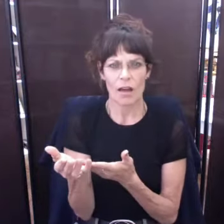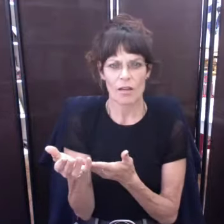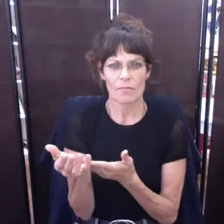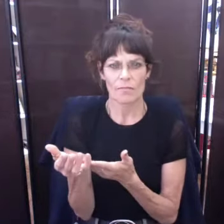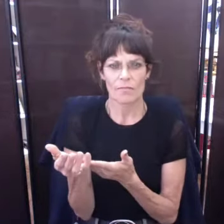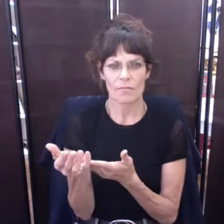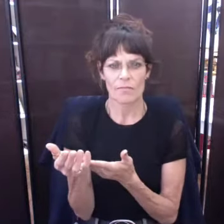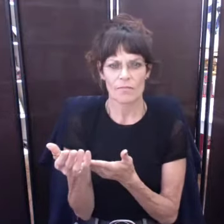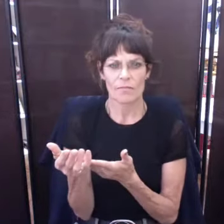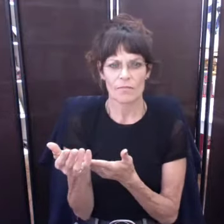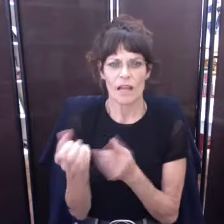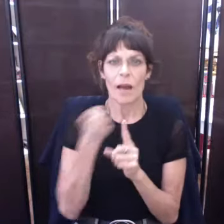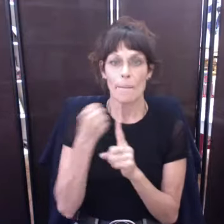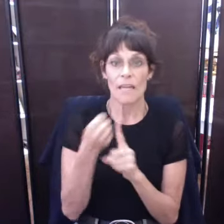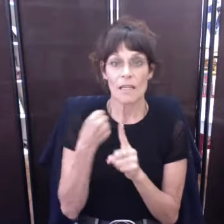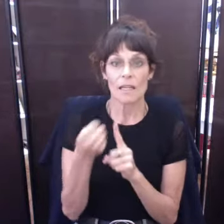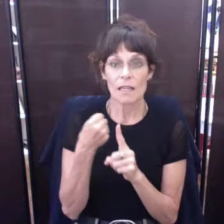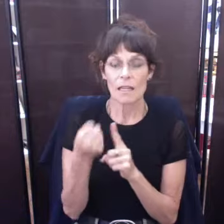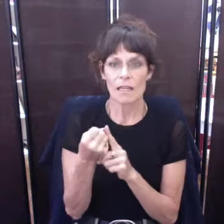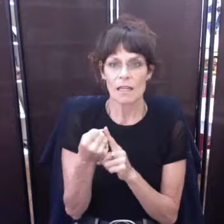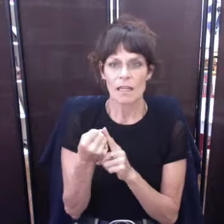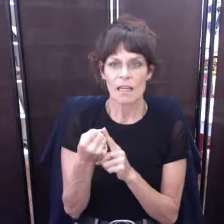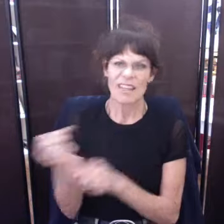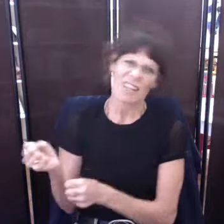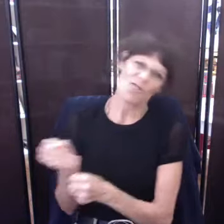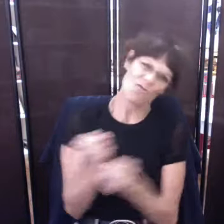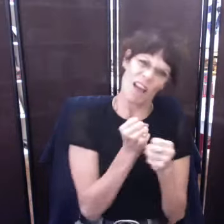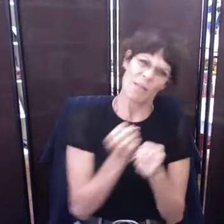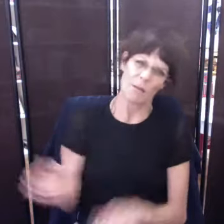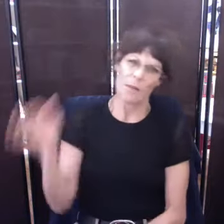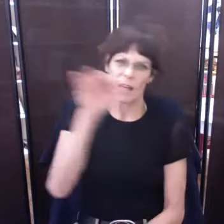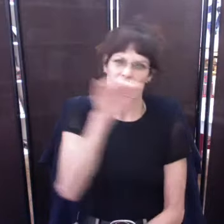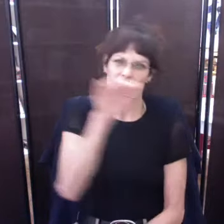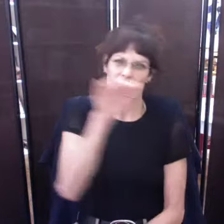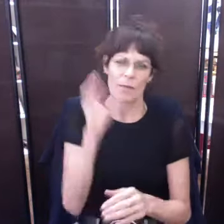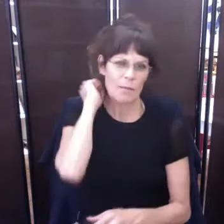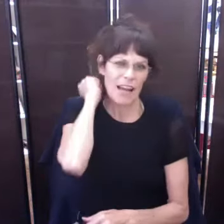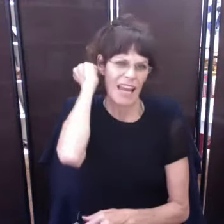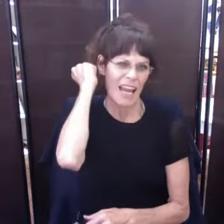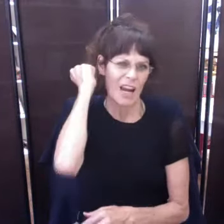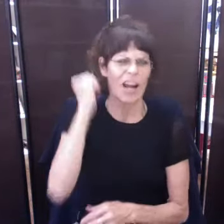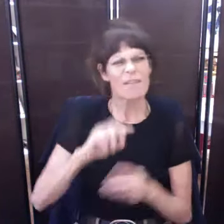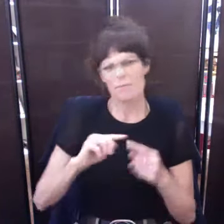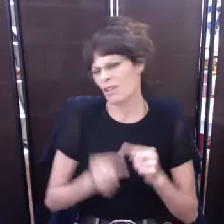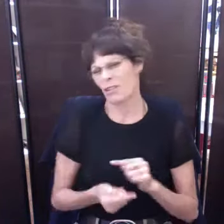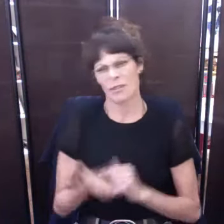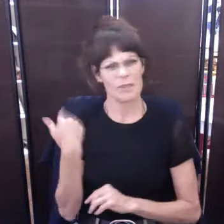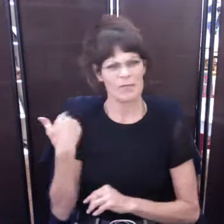through a good beating. And they dragged me up a hill by my hair. And I had been hurt before. I mean, physical, I've been in a